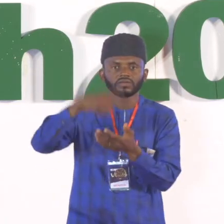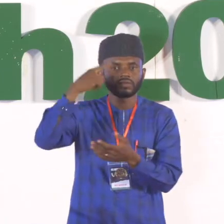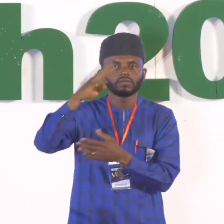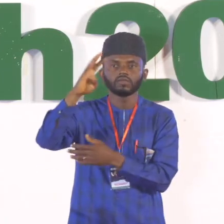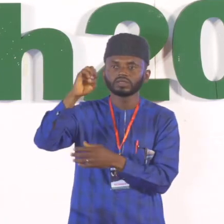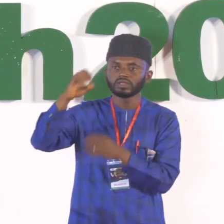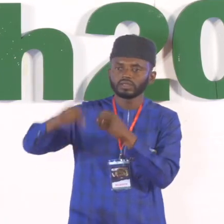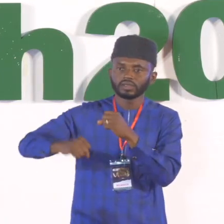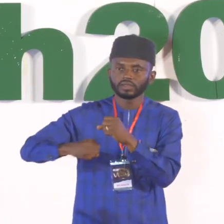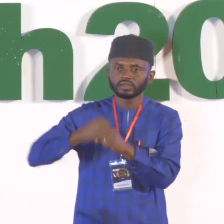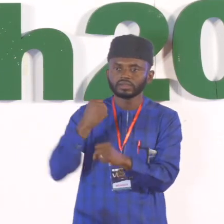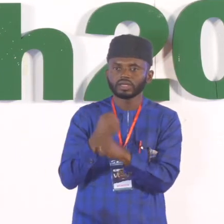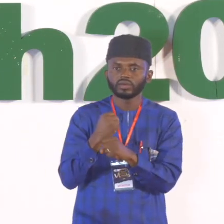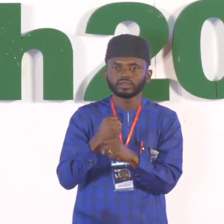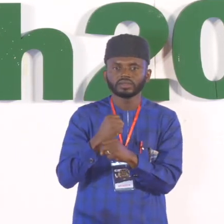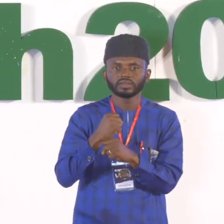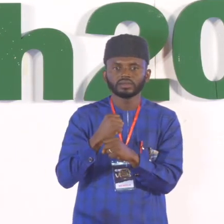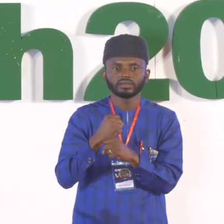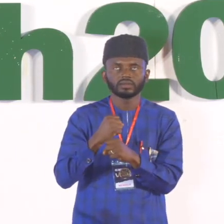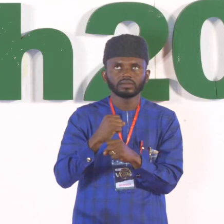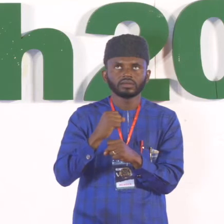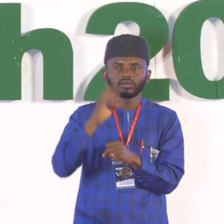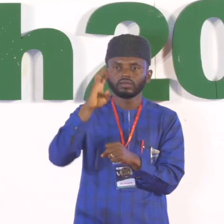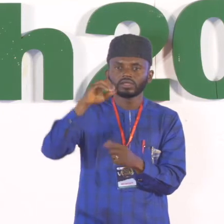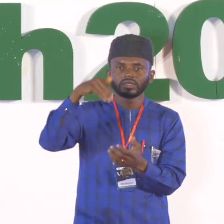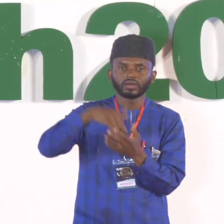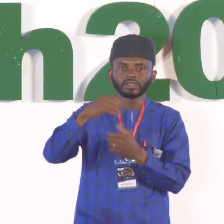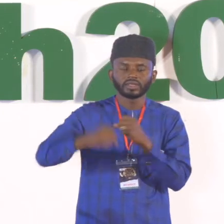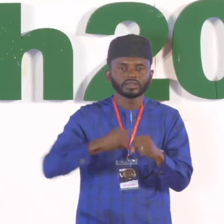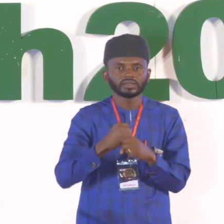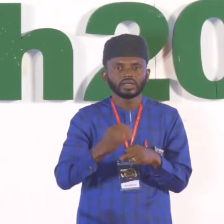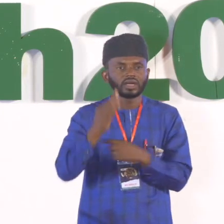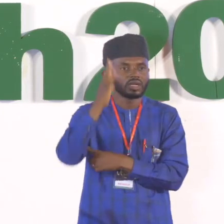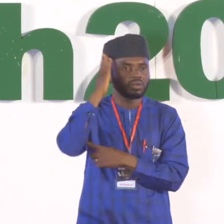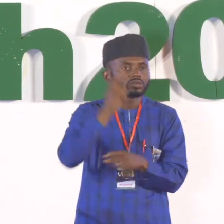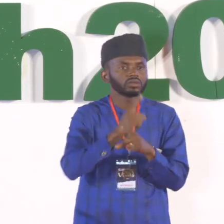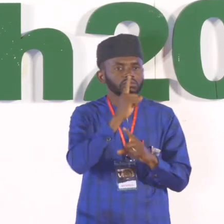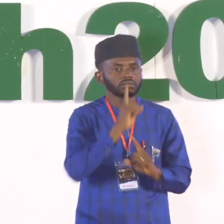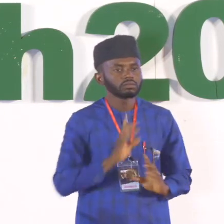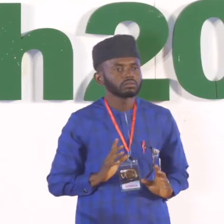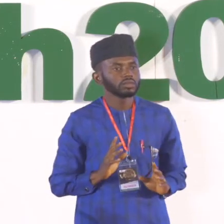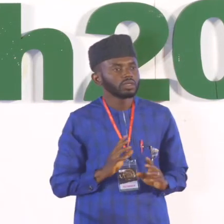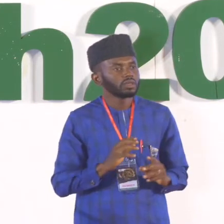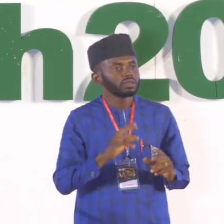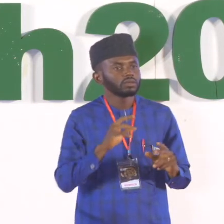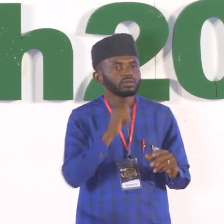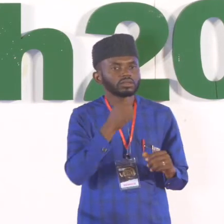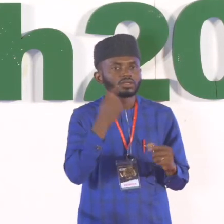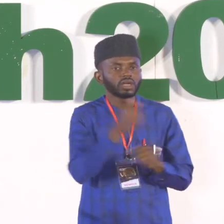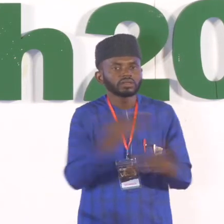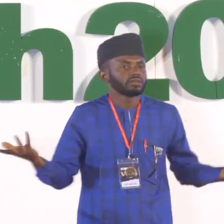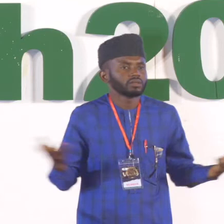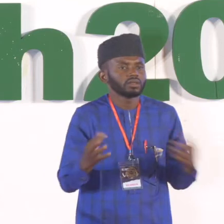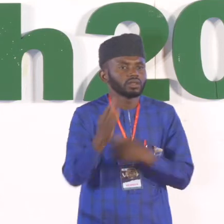40,000 years, Allah will not say anything. Allah will not even look at us. We will stand for 40,000